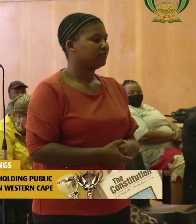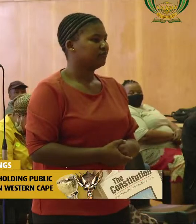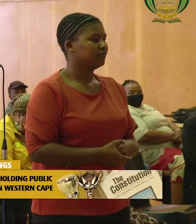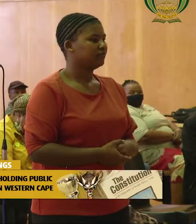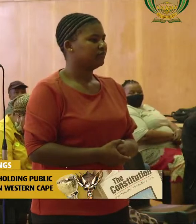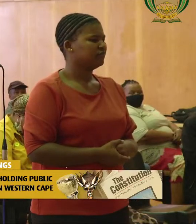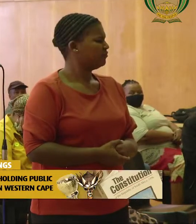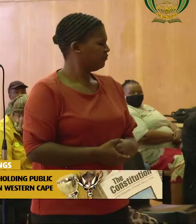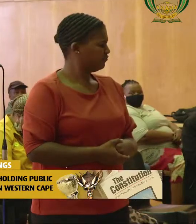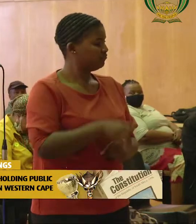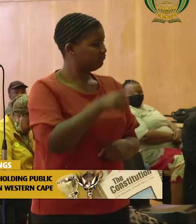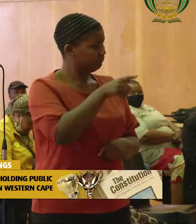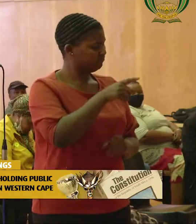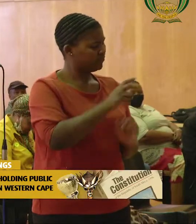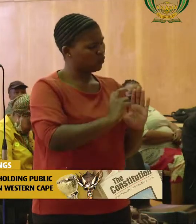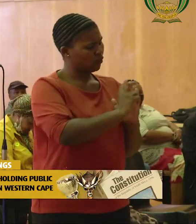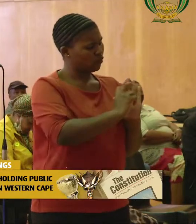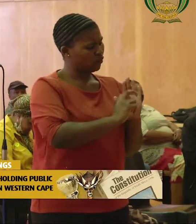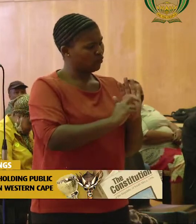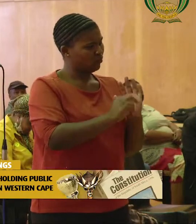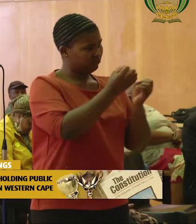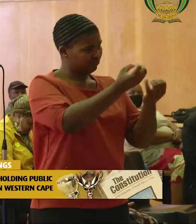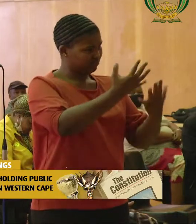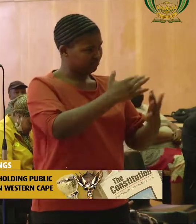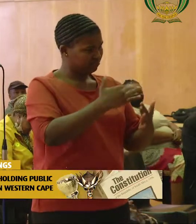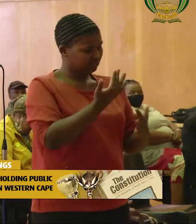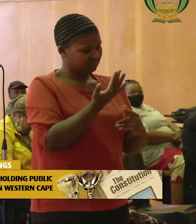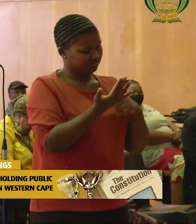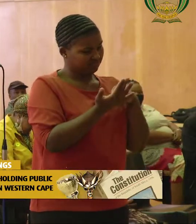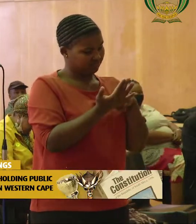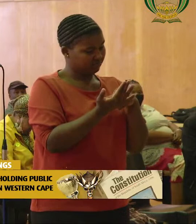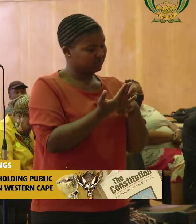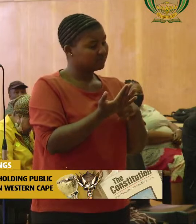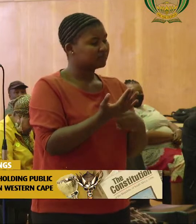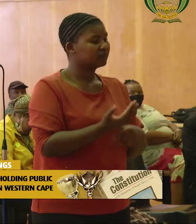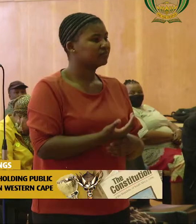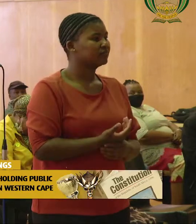Lo mthetho niza nawo